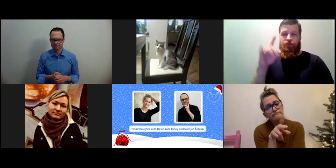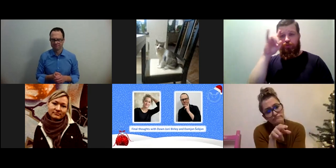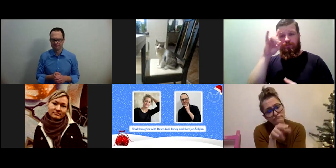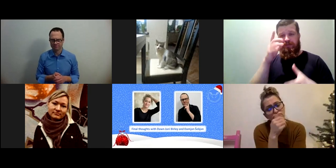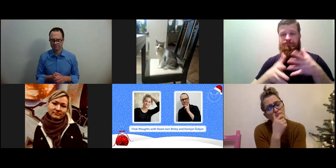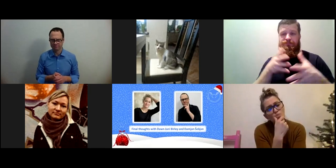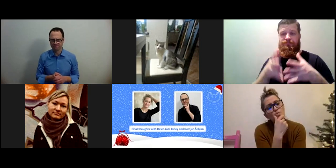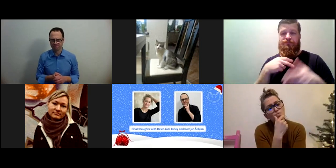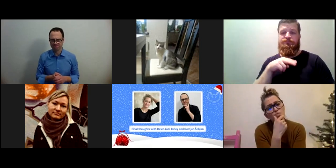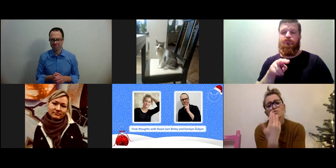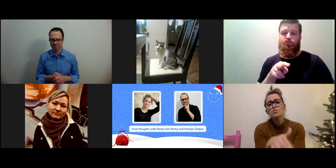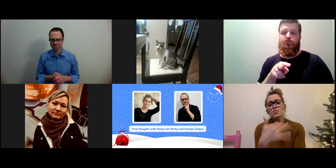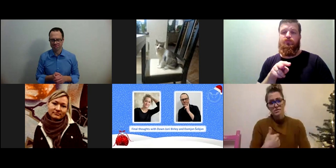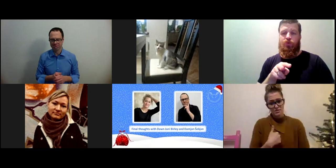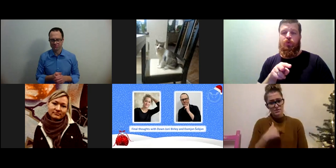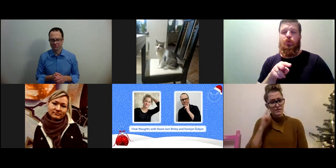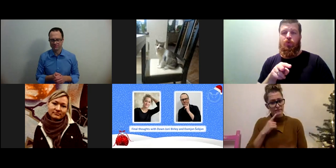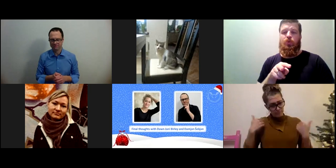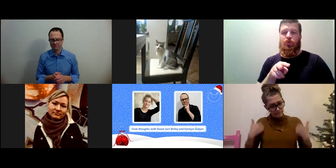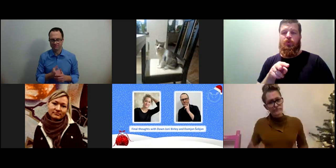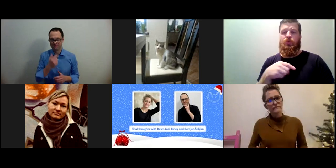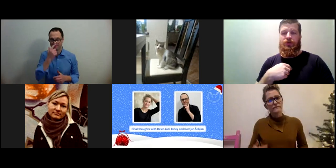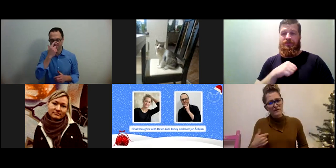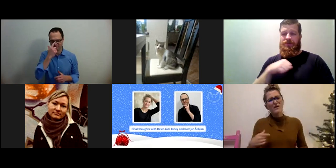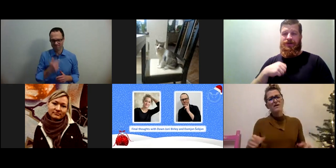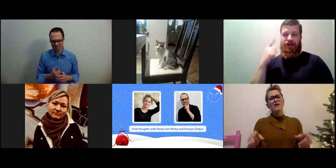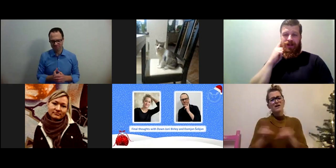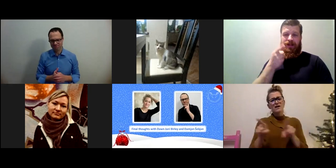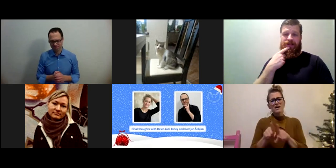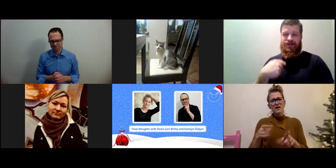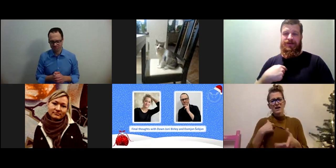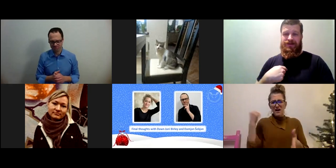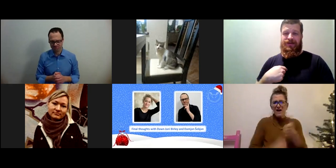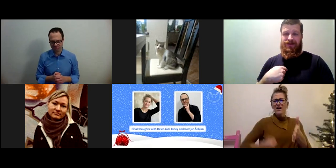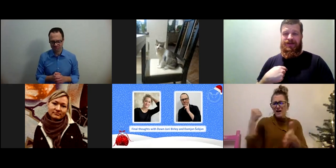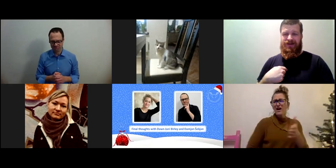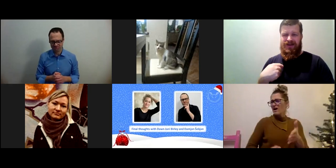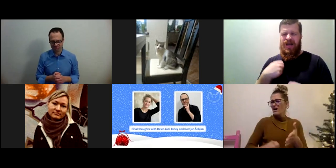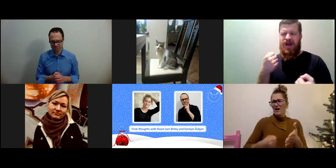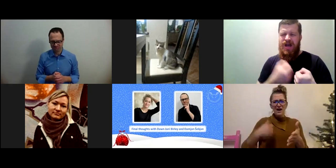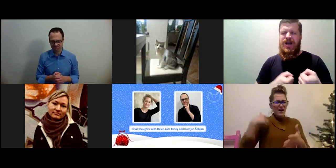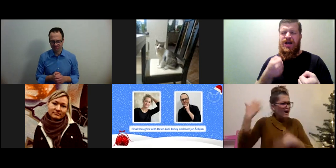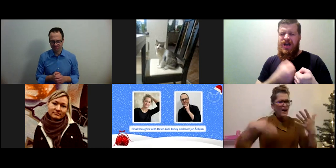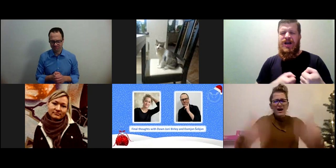and now I saw Miha, and what he was sharing as a deaf person,